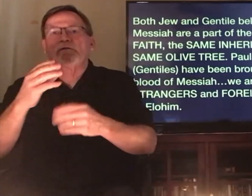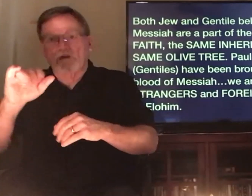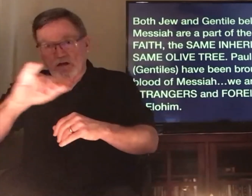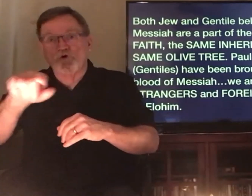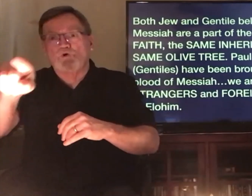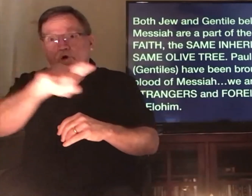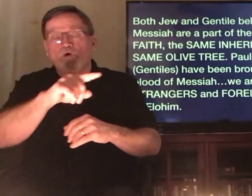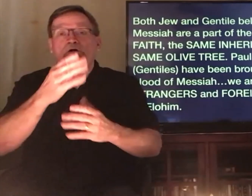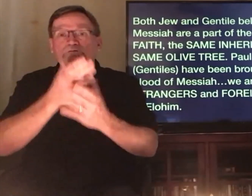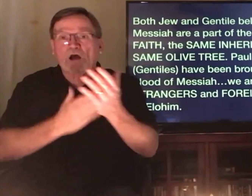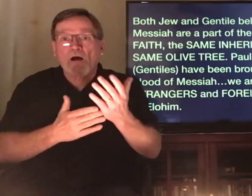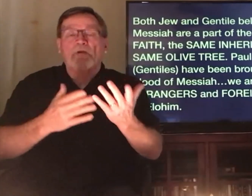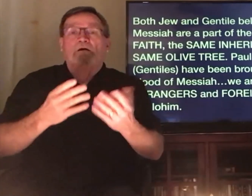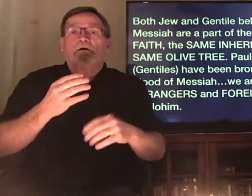Jews and the Gentiles,